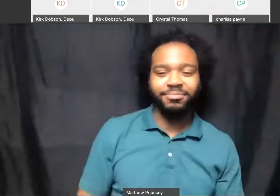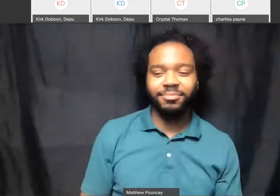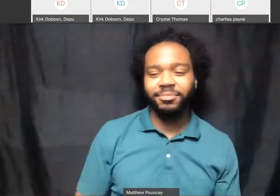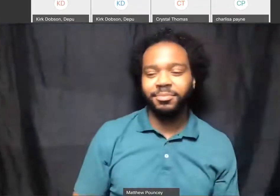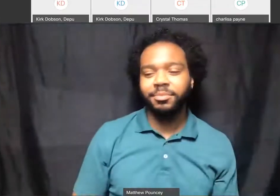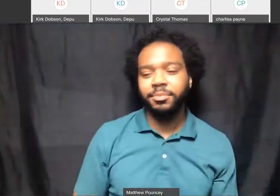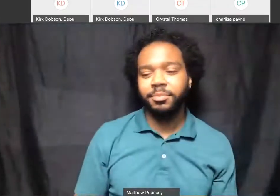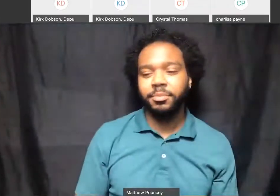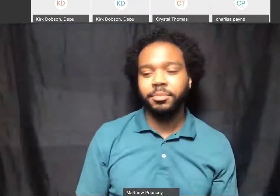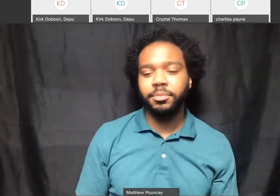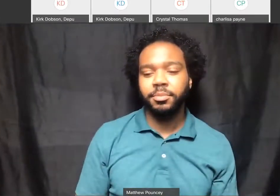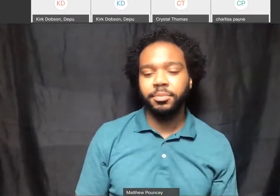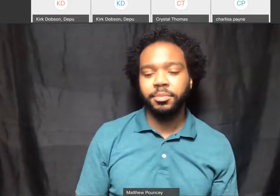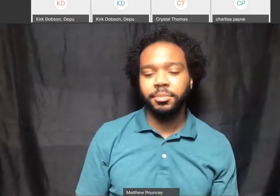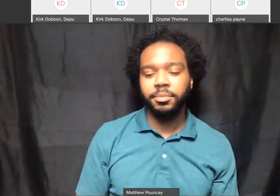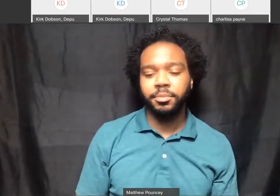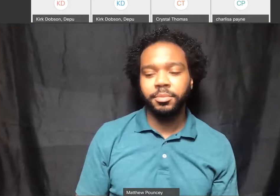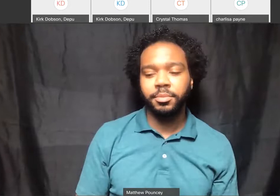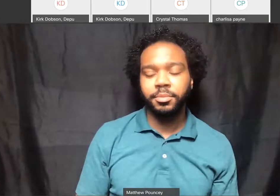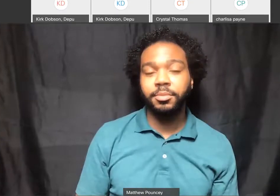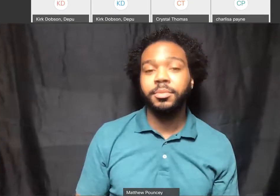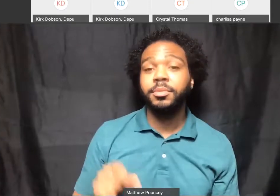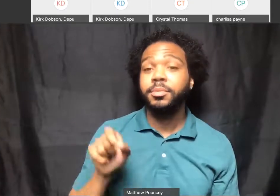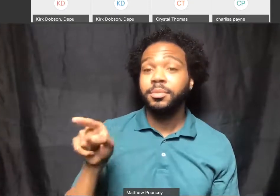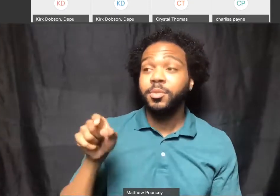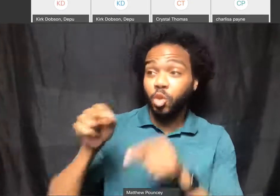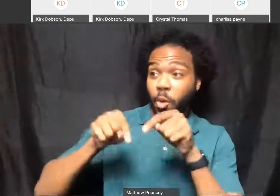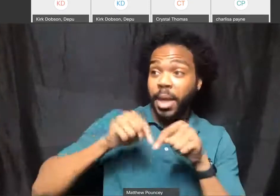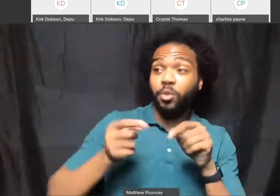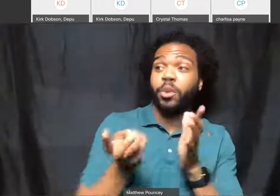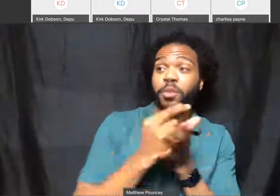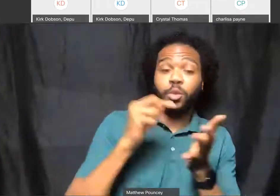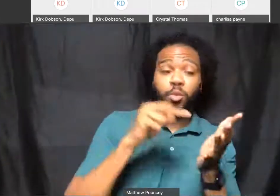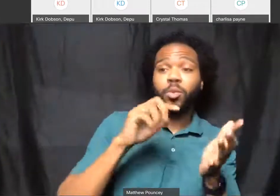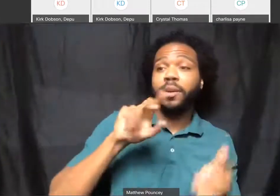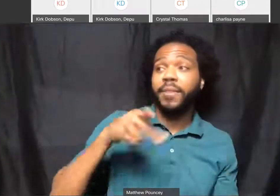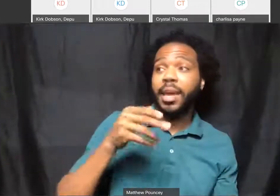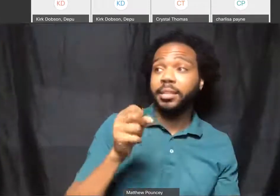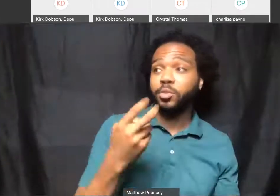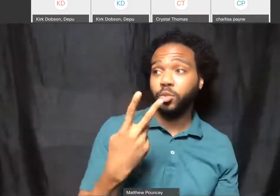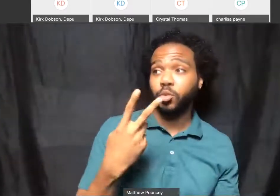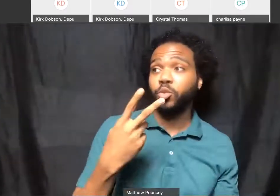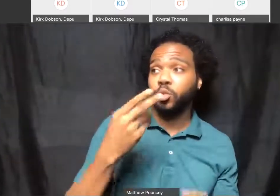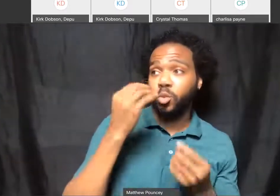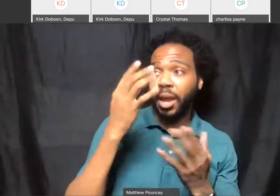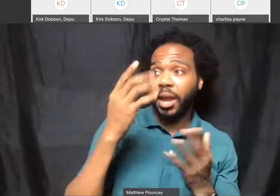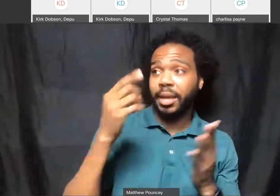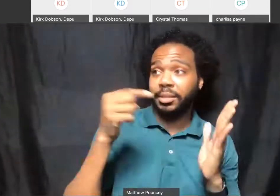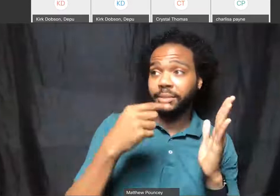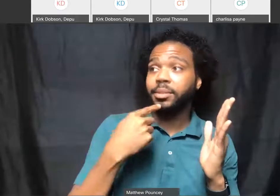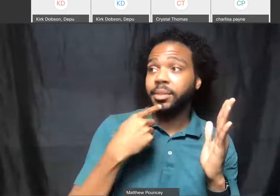does specifically address this. So if you'd go back and review the phase 2 guidance, I believe you'll see that it